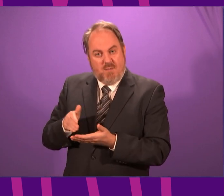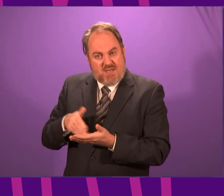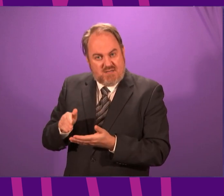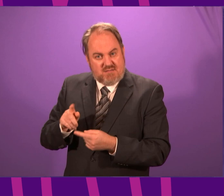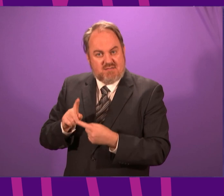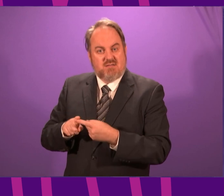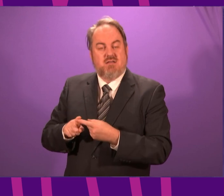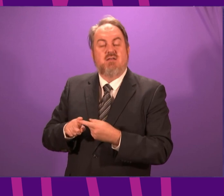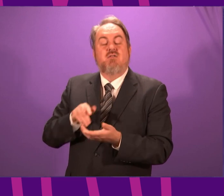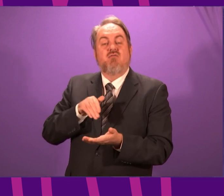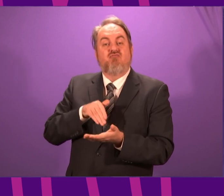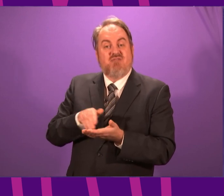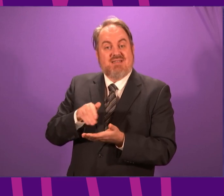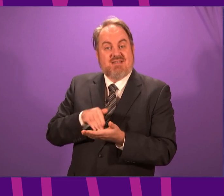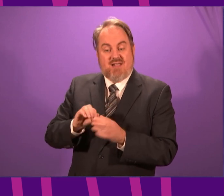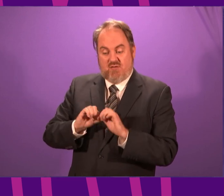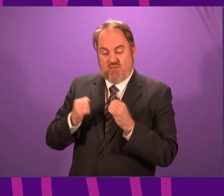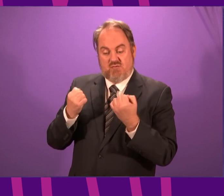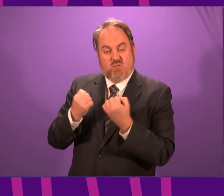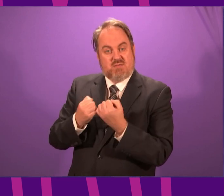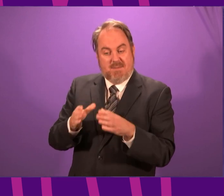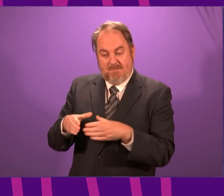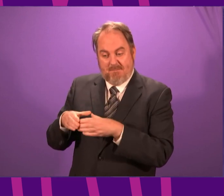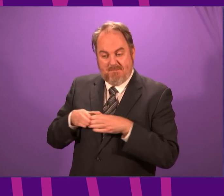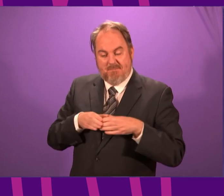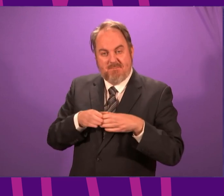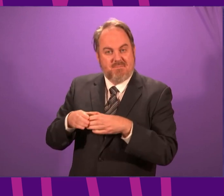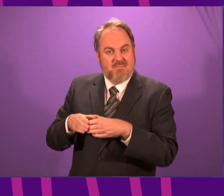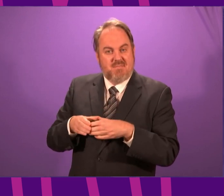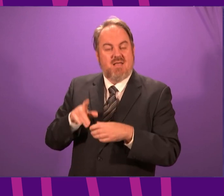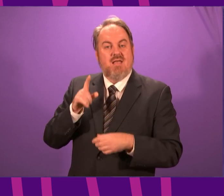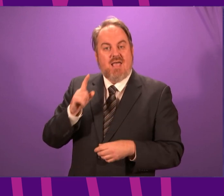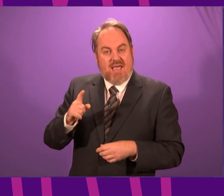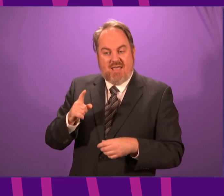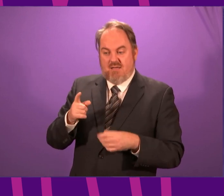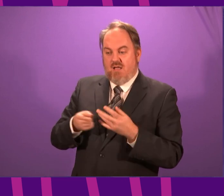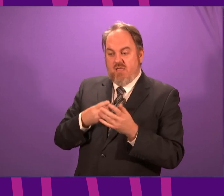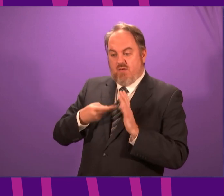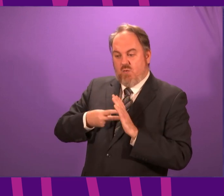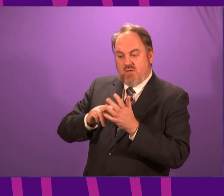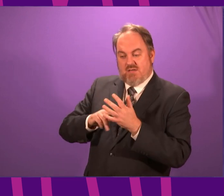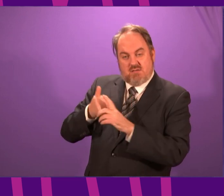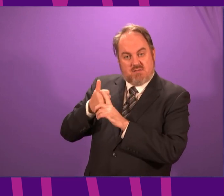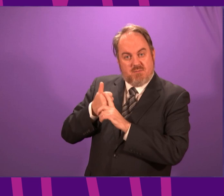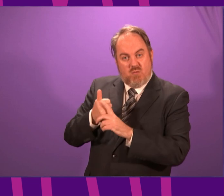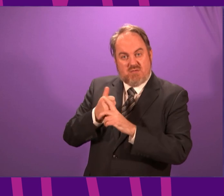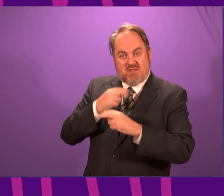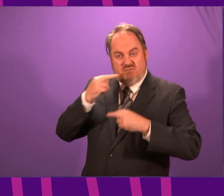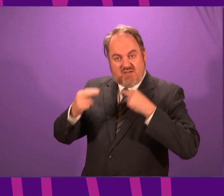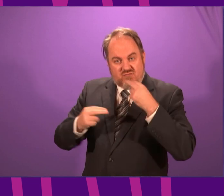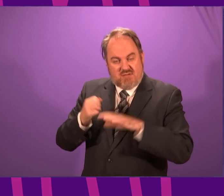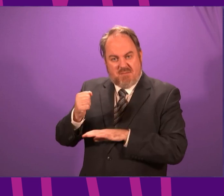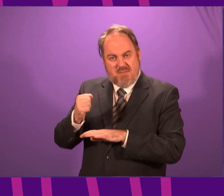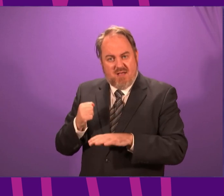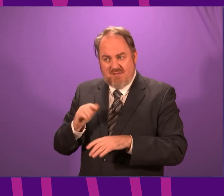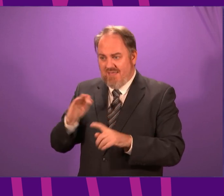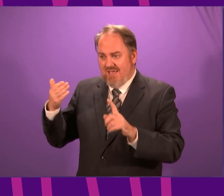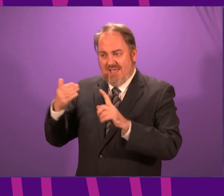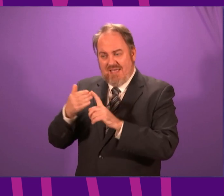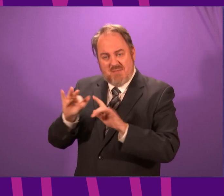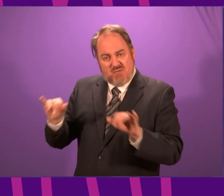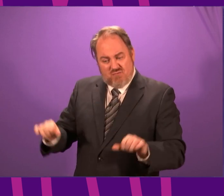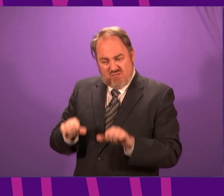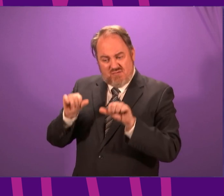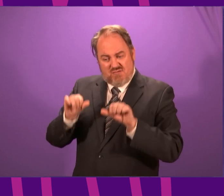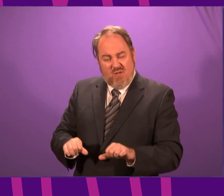Scottish Retail Consortium, umbrella organisations in hospitality and tourism all want to help to arrive at solutions, and I hope the